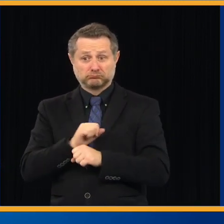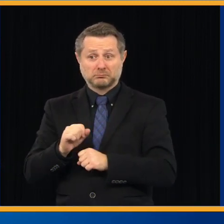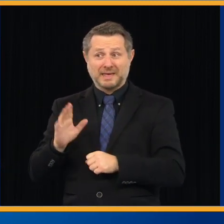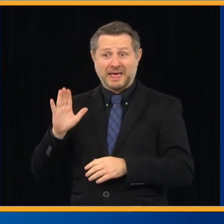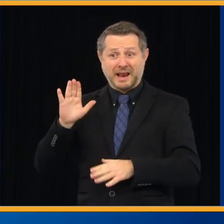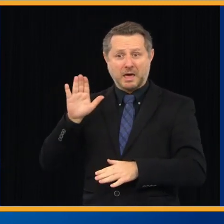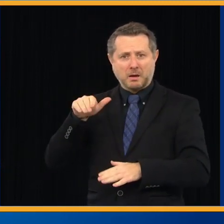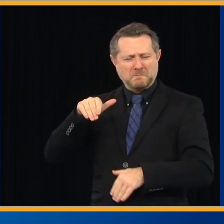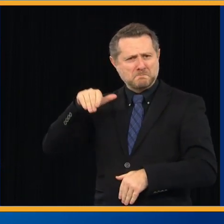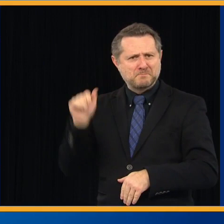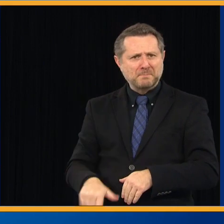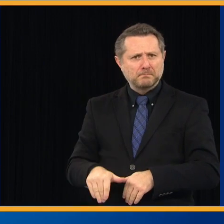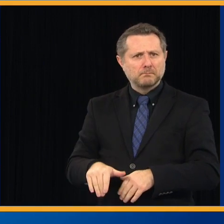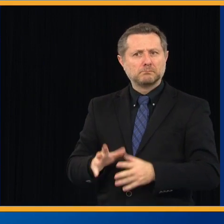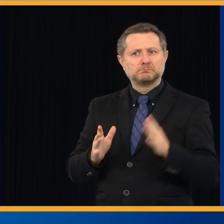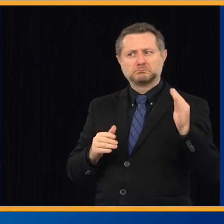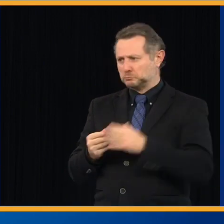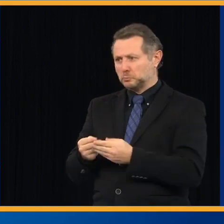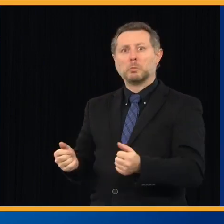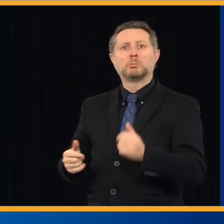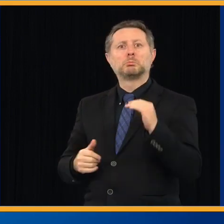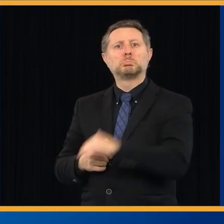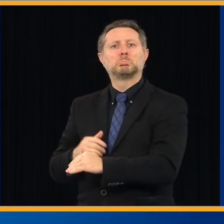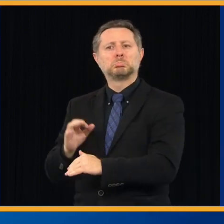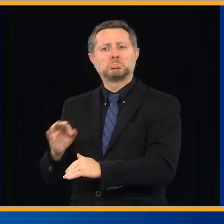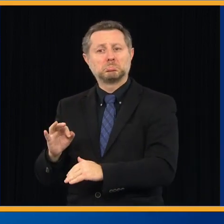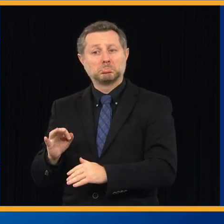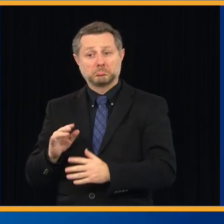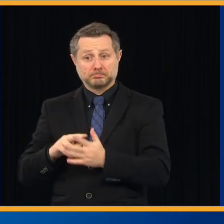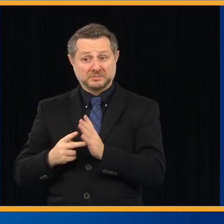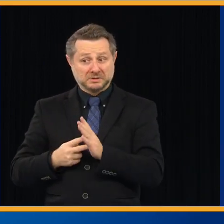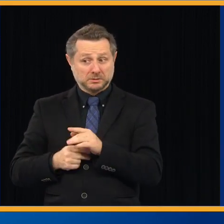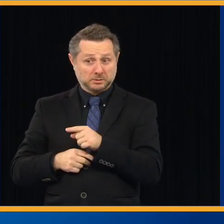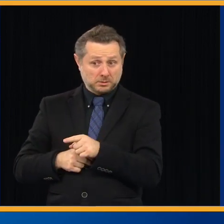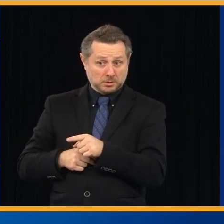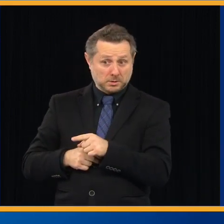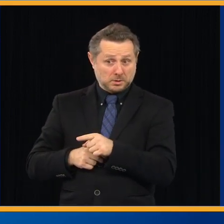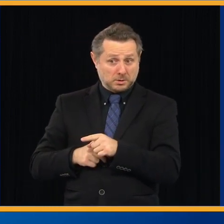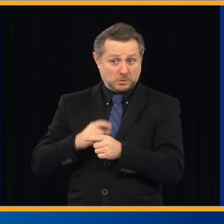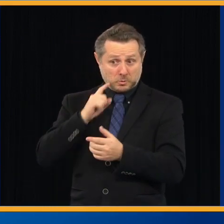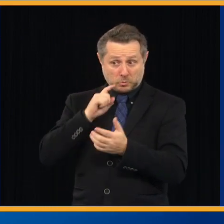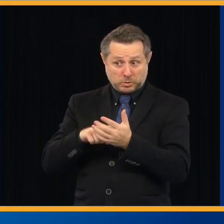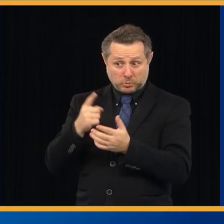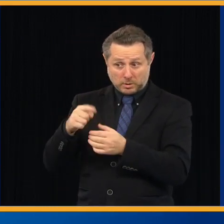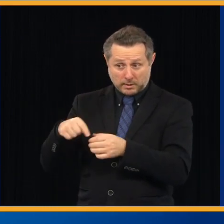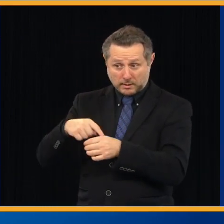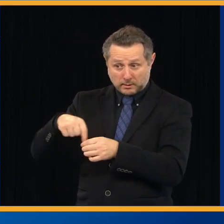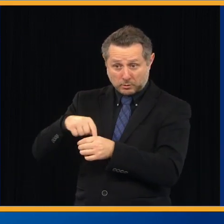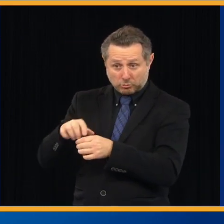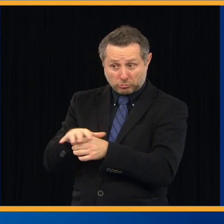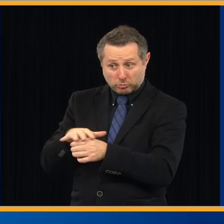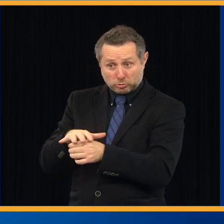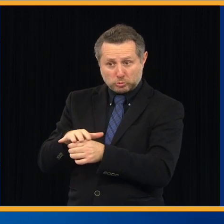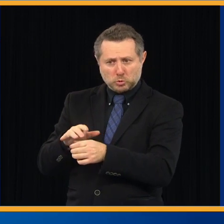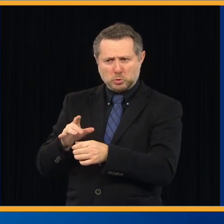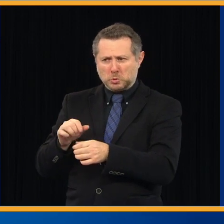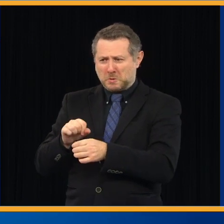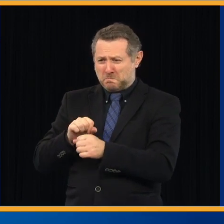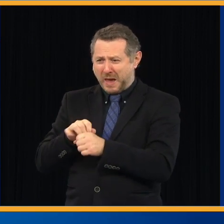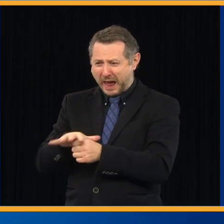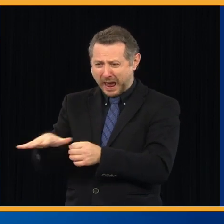that hotspot. So if you find a specific place or pattern that is generating